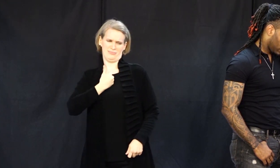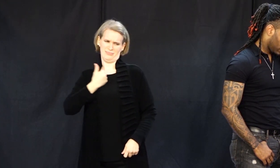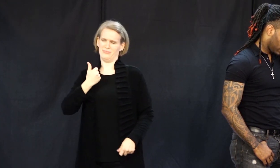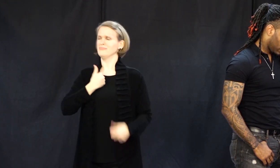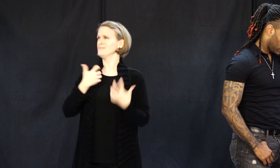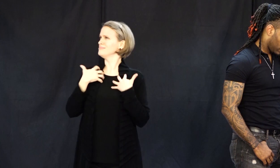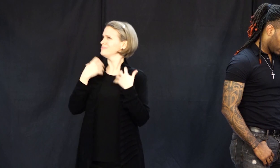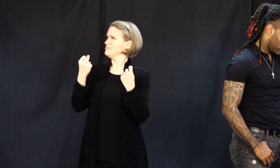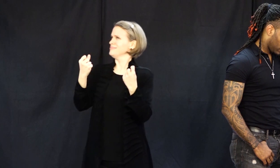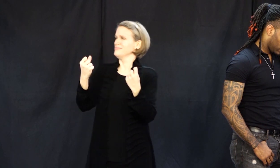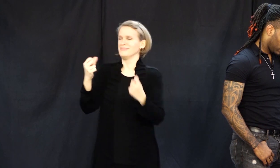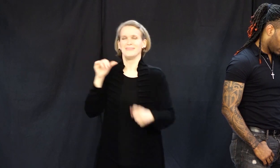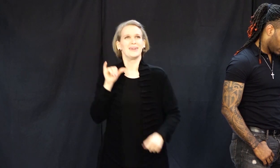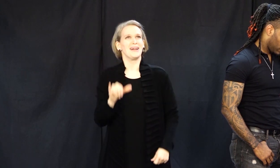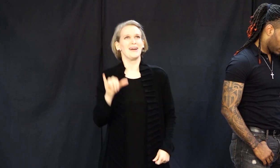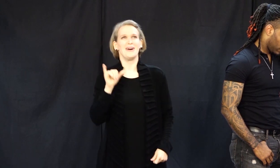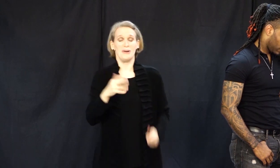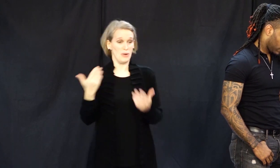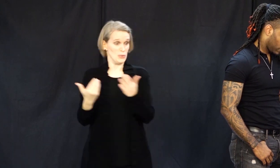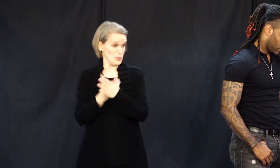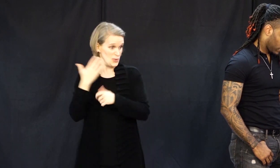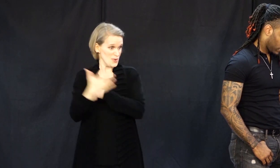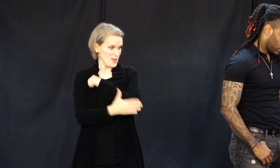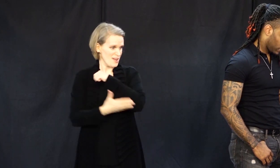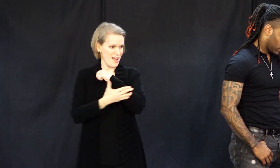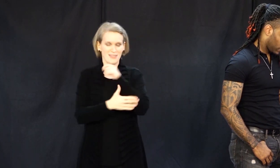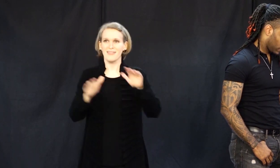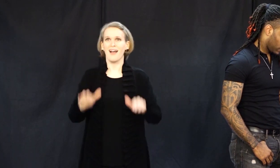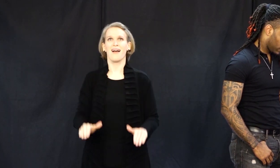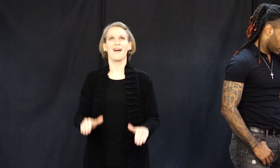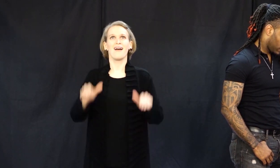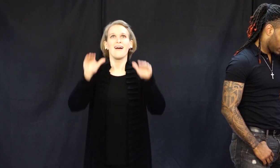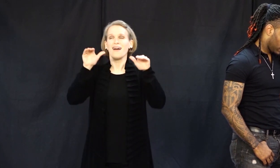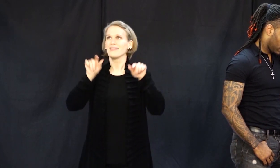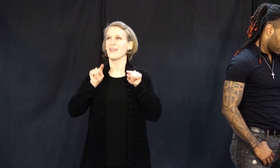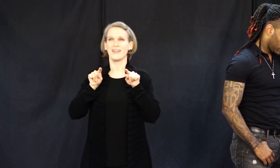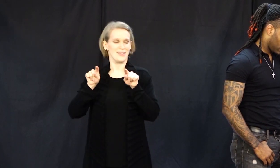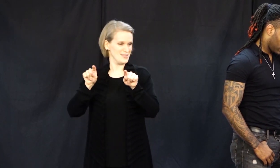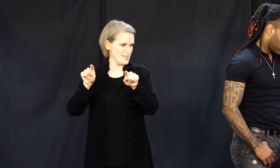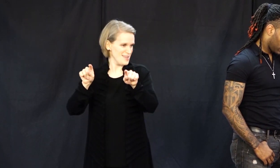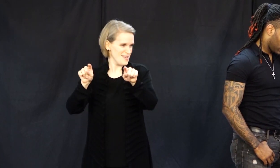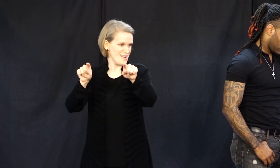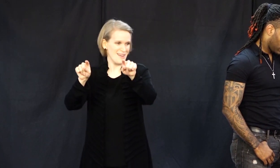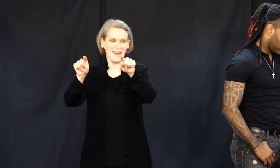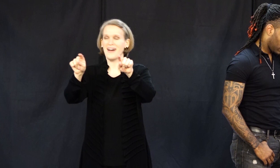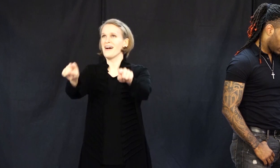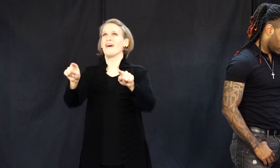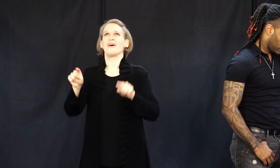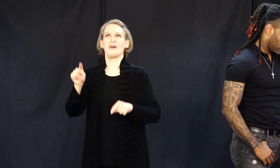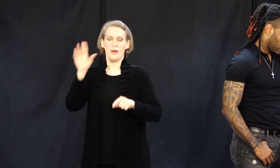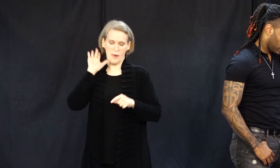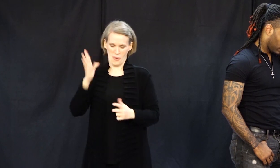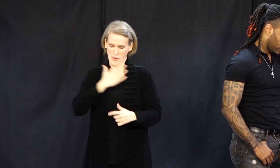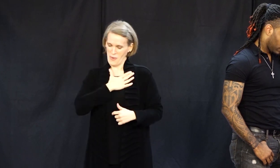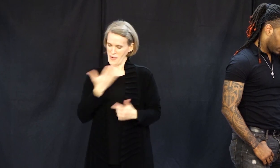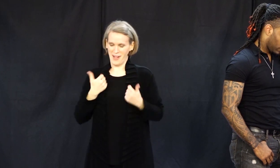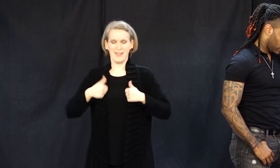so smart. You will come of age with our young nation. We'll bleed and fight for